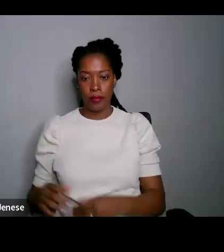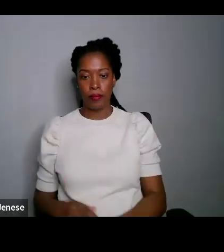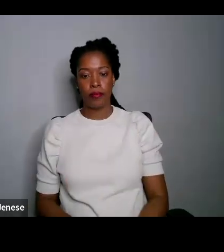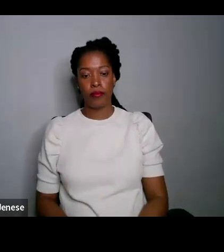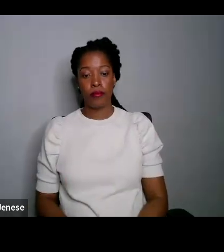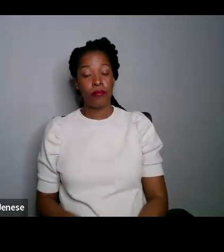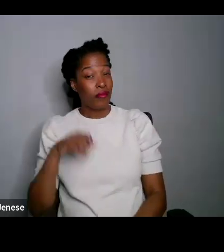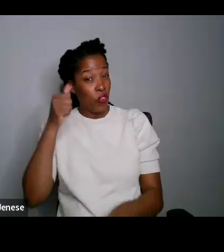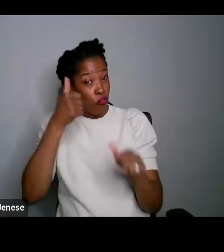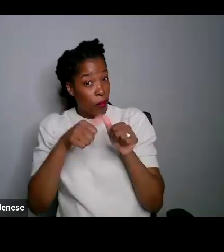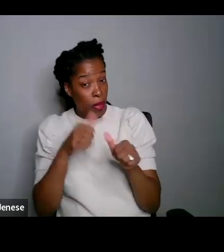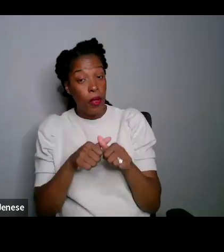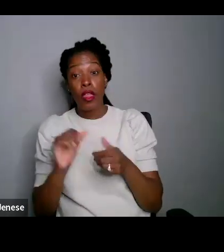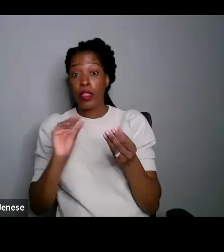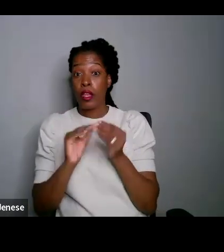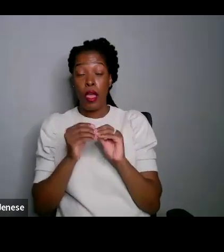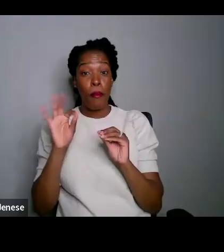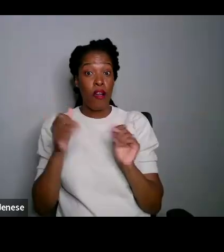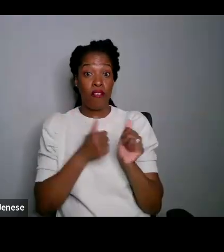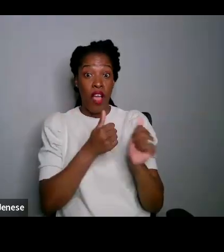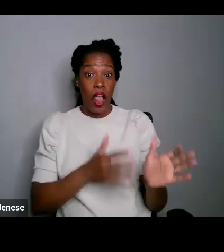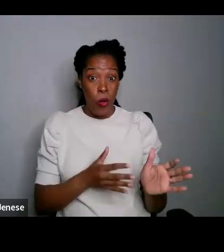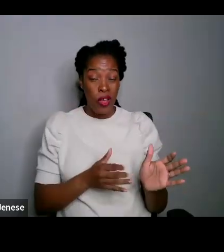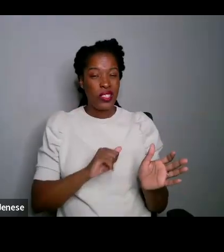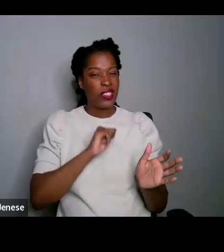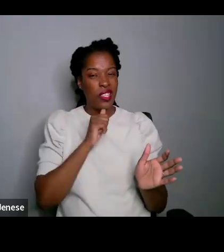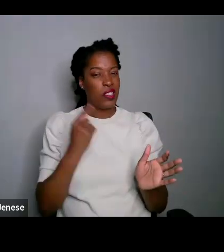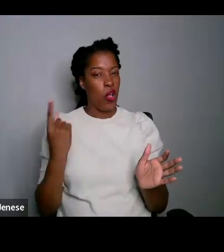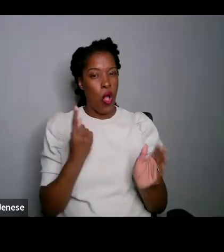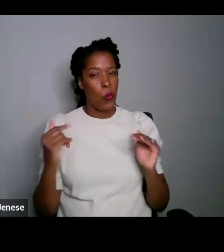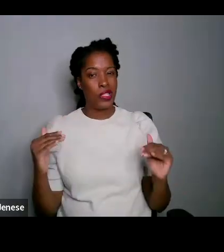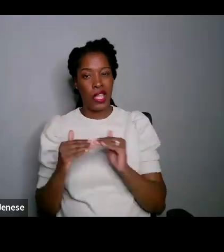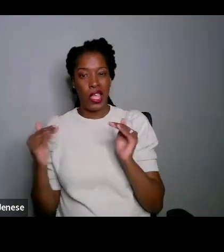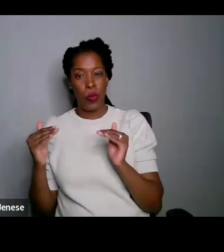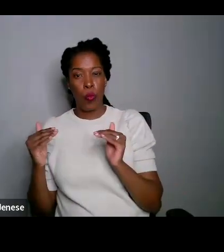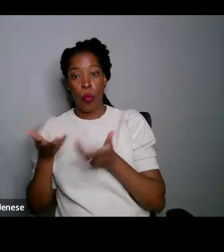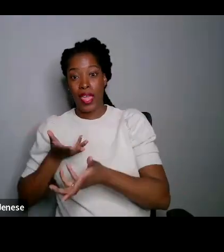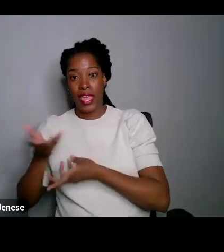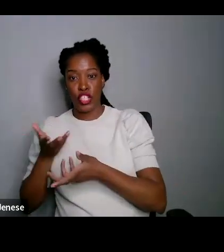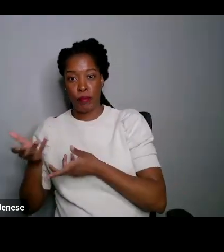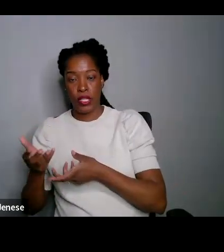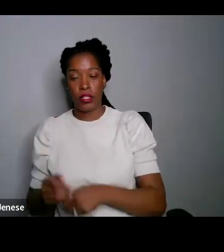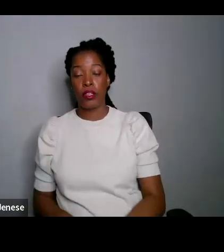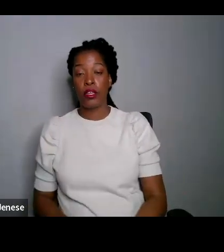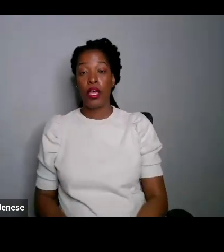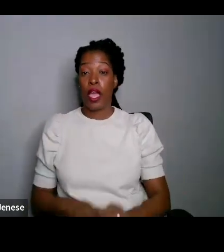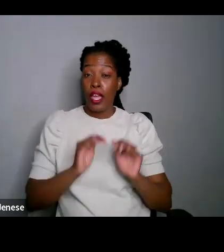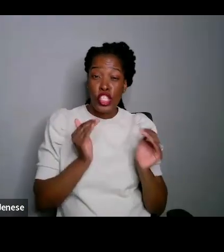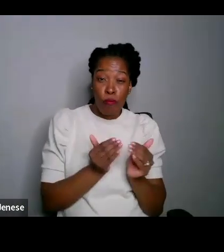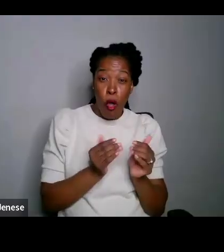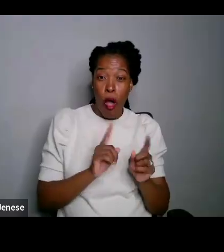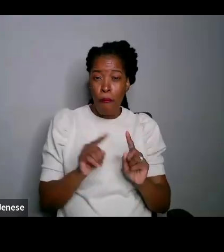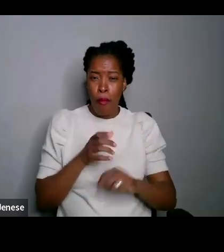necessarily equal engagement. A small but mighty engaged audience consisting of just a few people